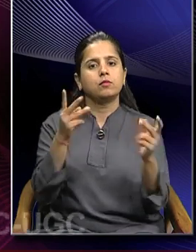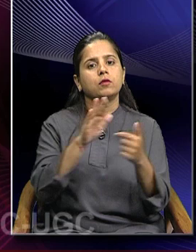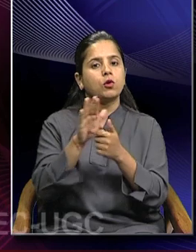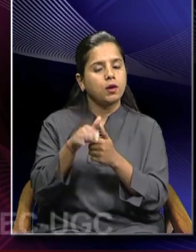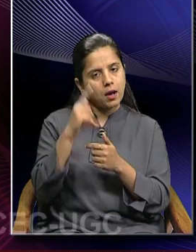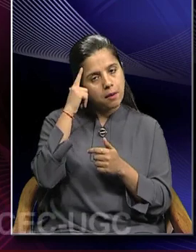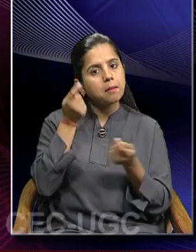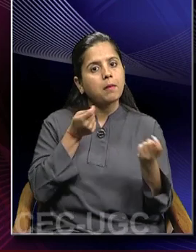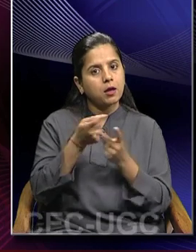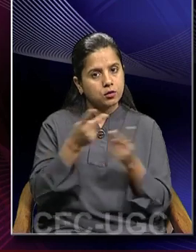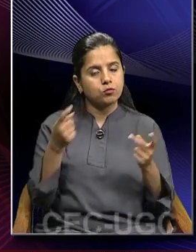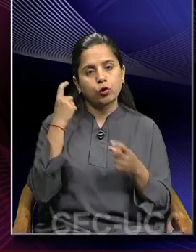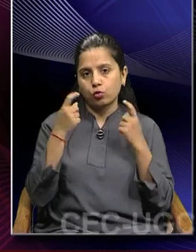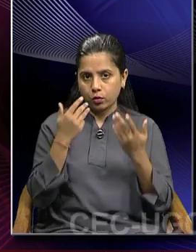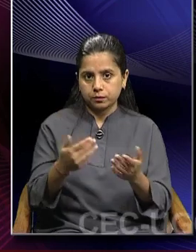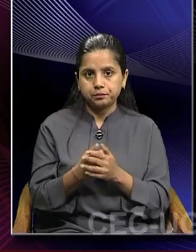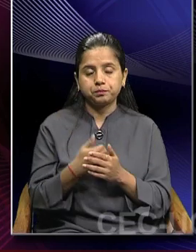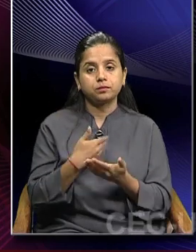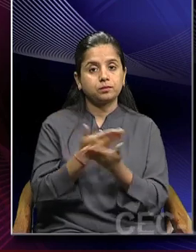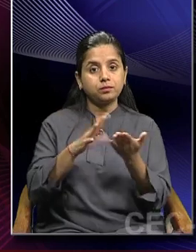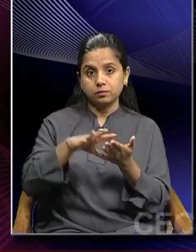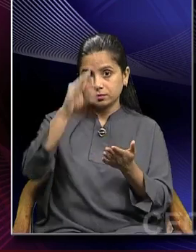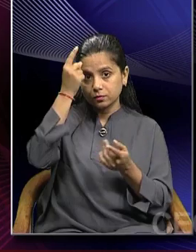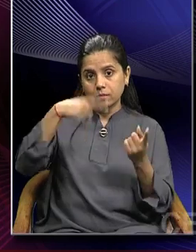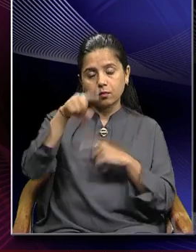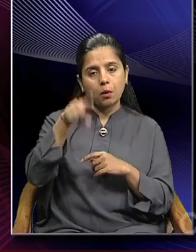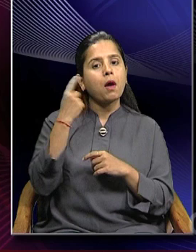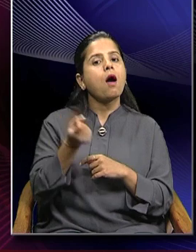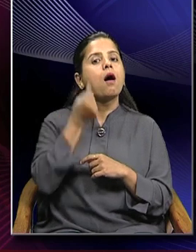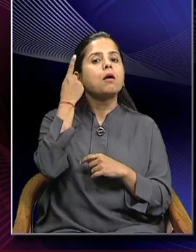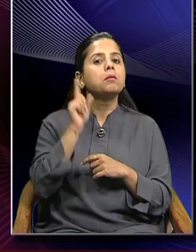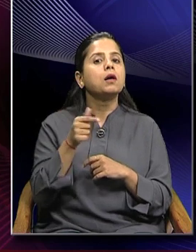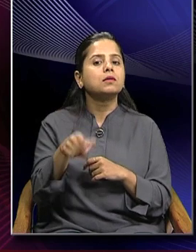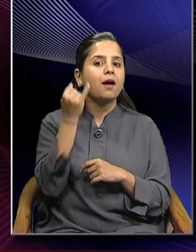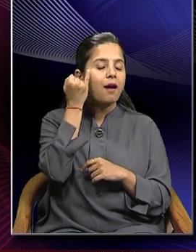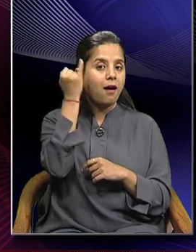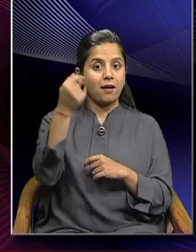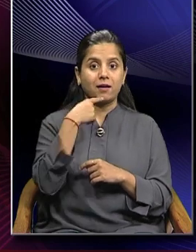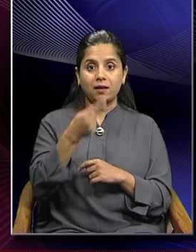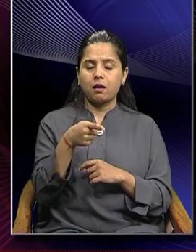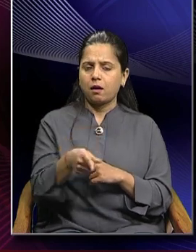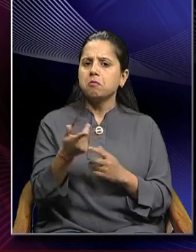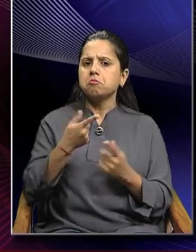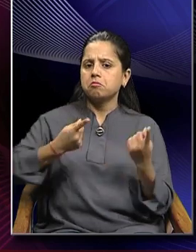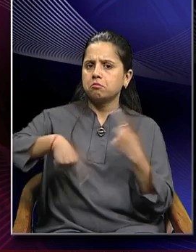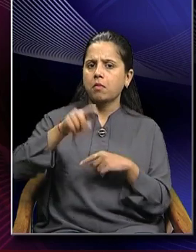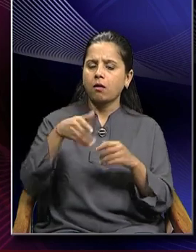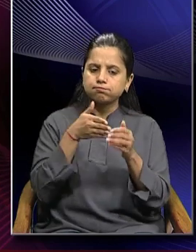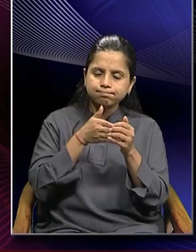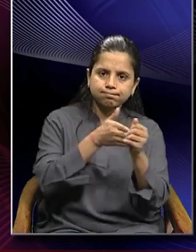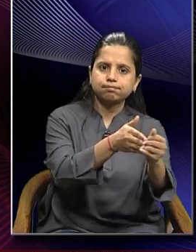thought. So my dear learners, we have to understand that these ideas are taking us in the direction